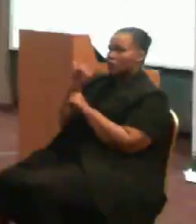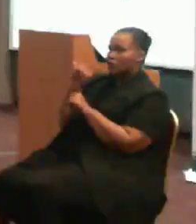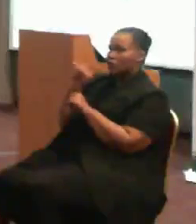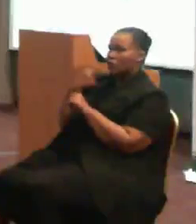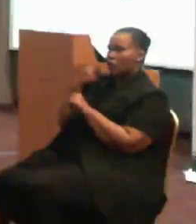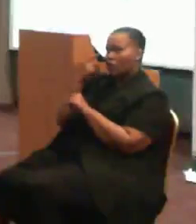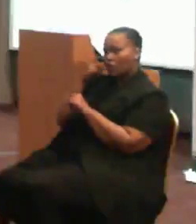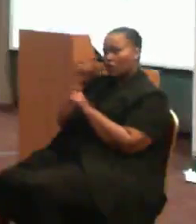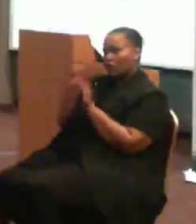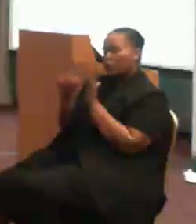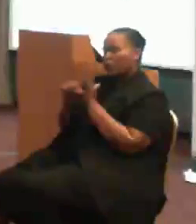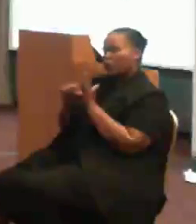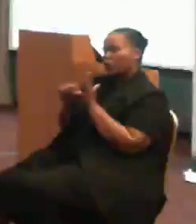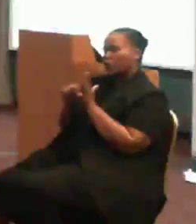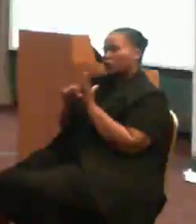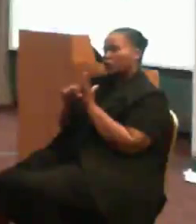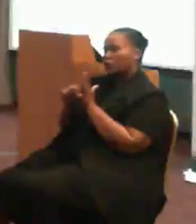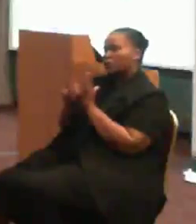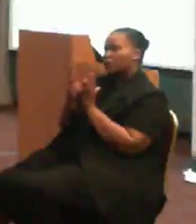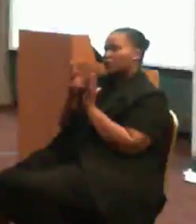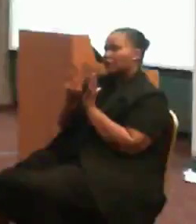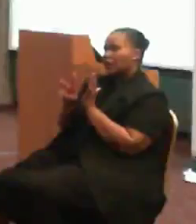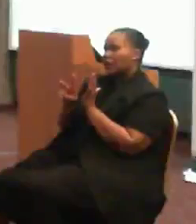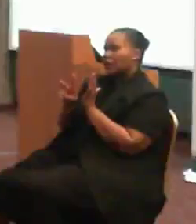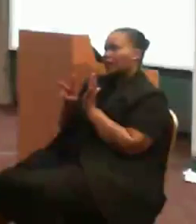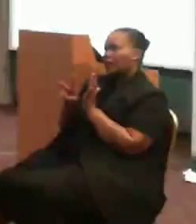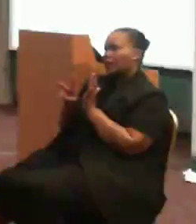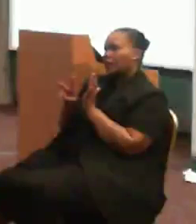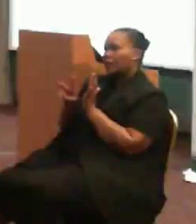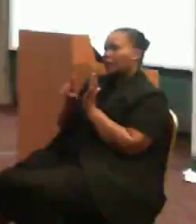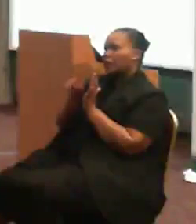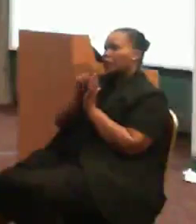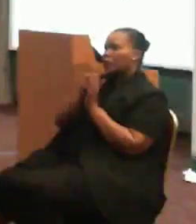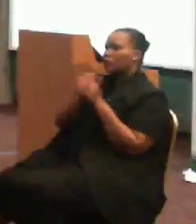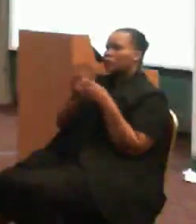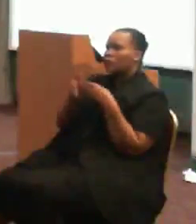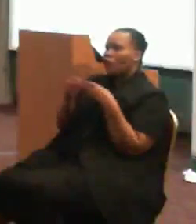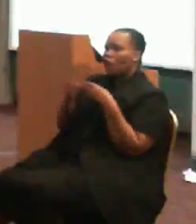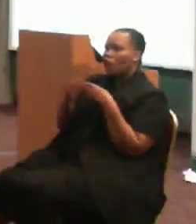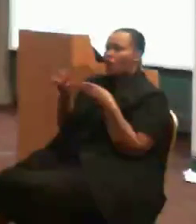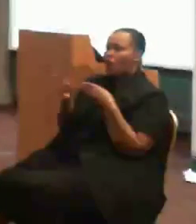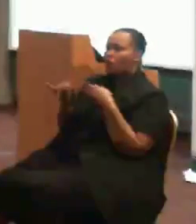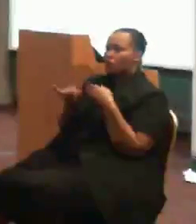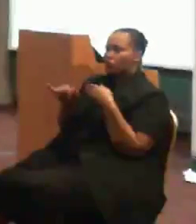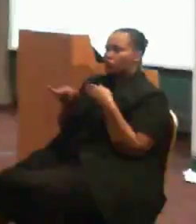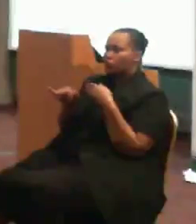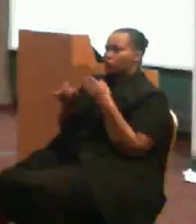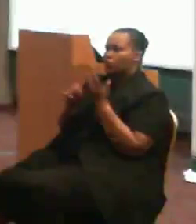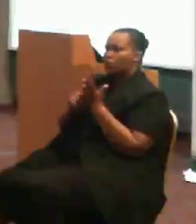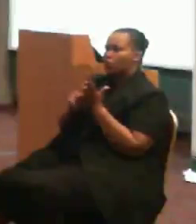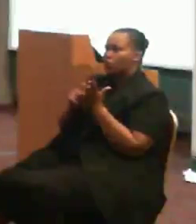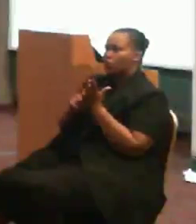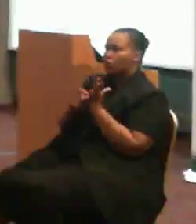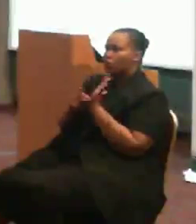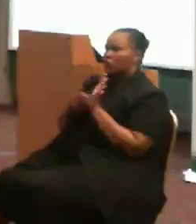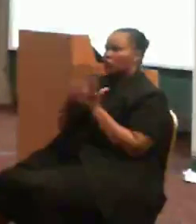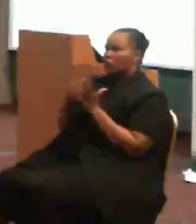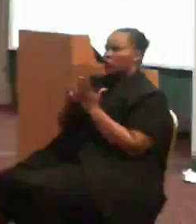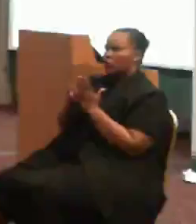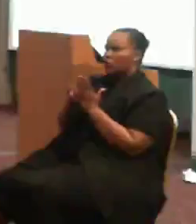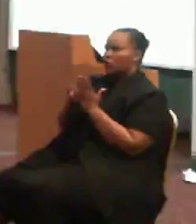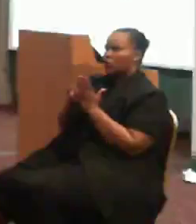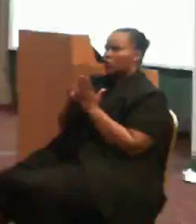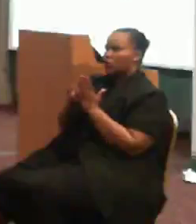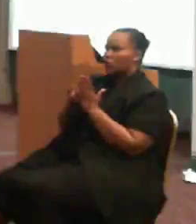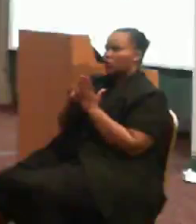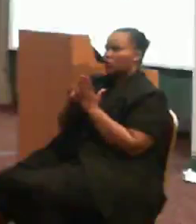the currency in which the debt is. And are you able to indicate to us in what